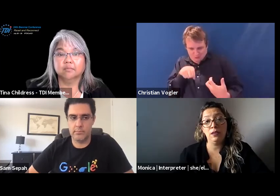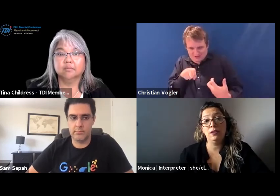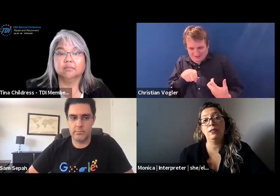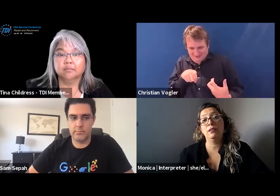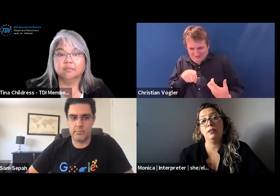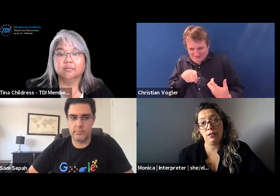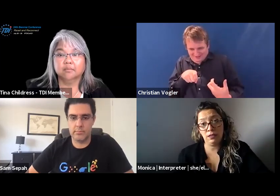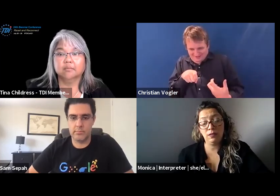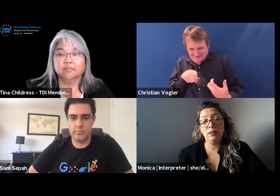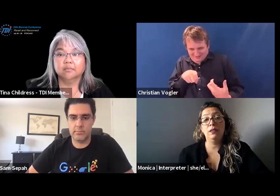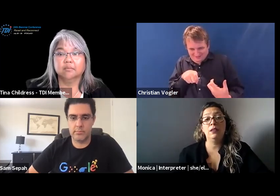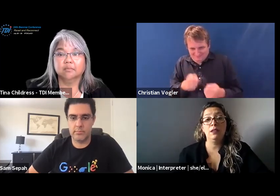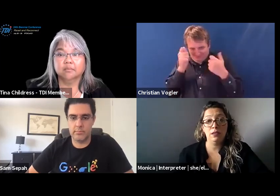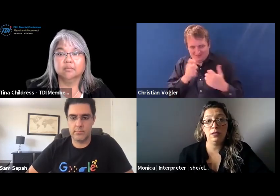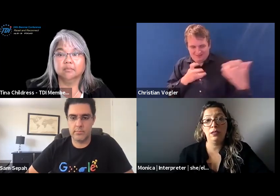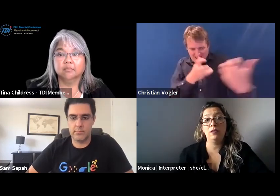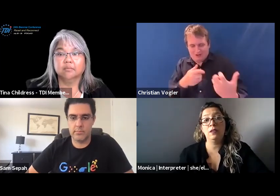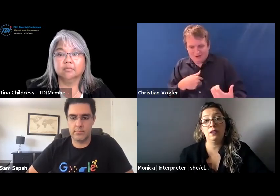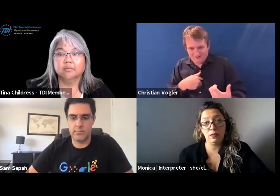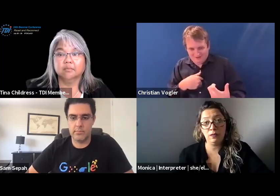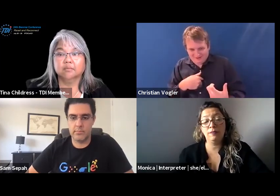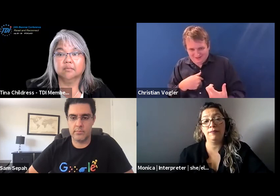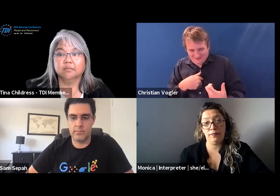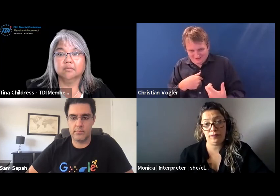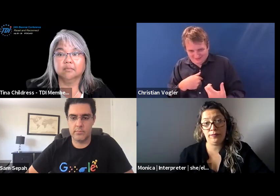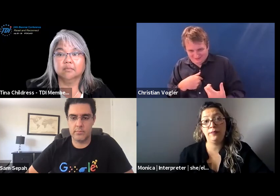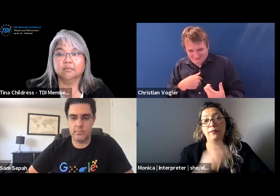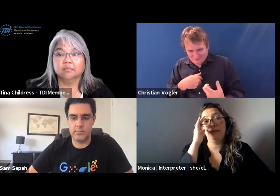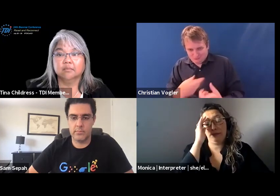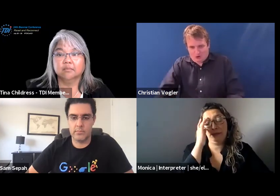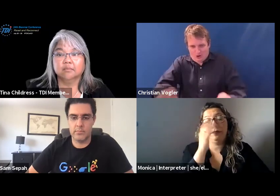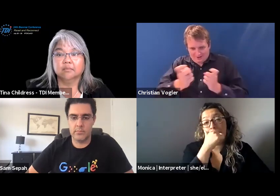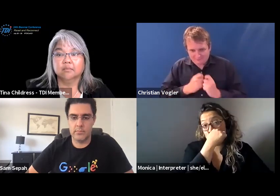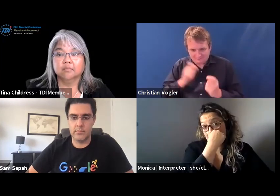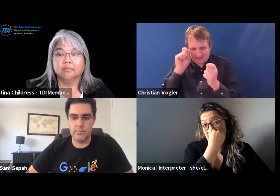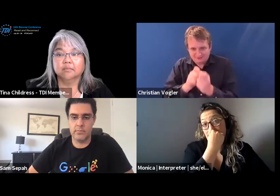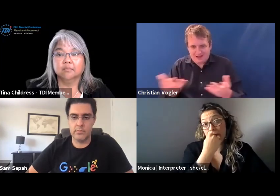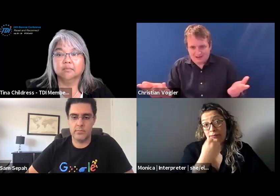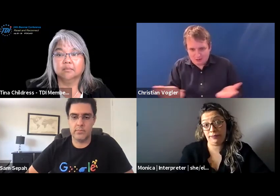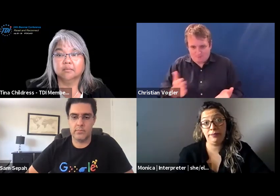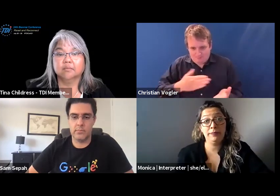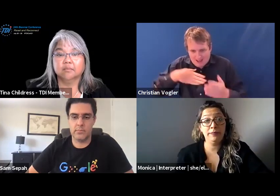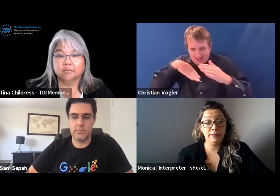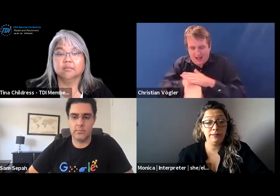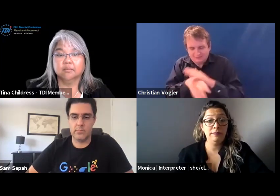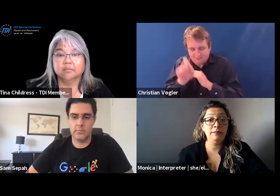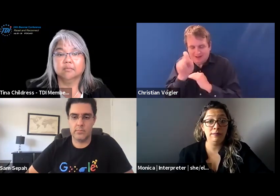and tablets match what you need, accommodate to what you need to give me exactly what